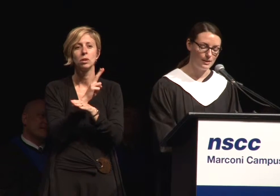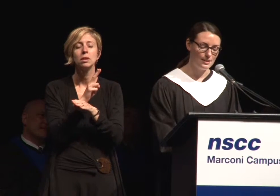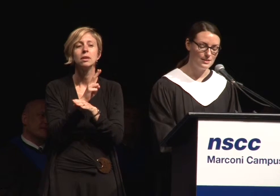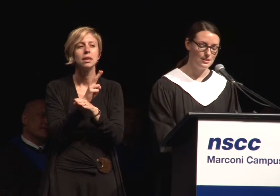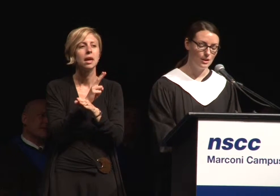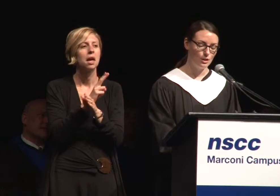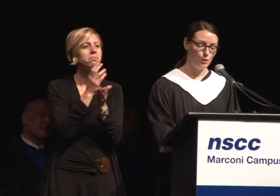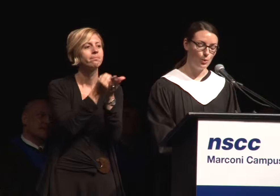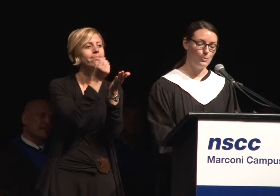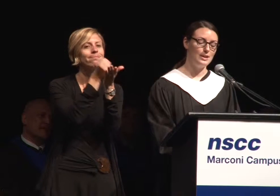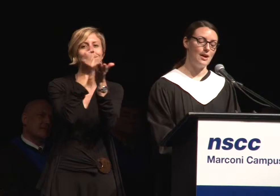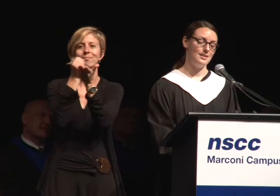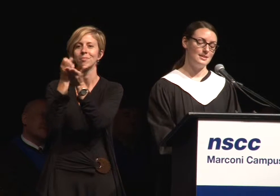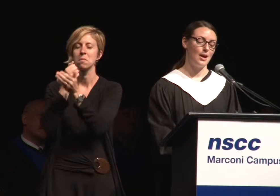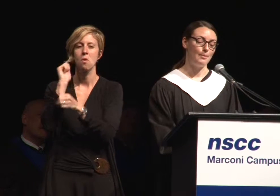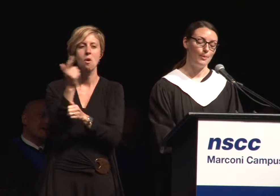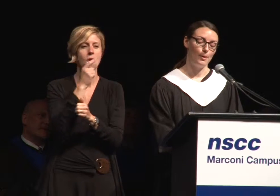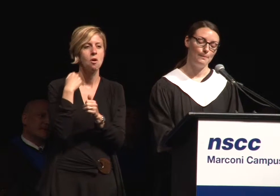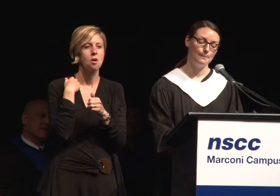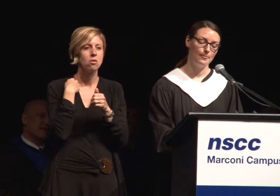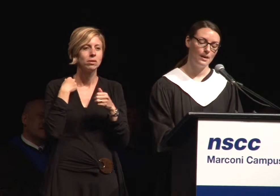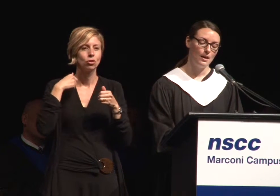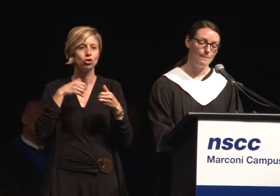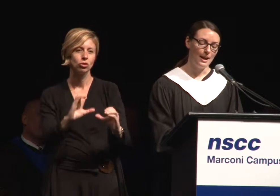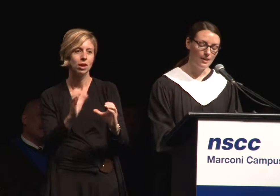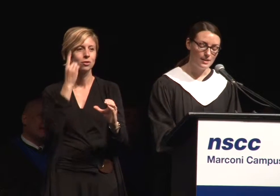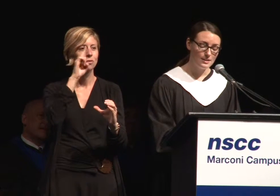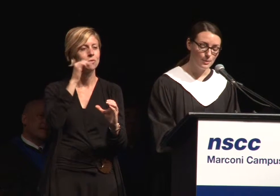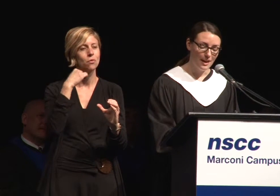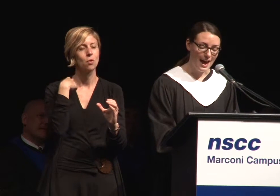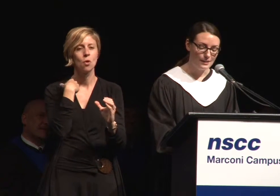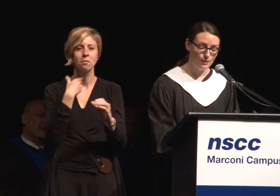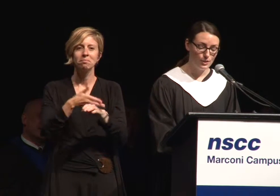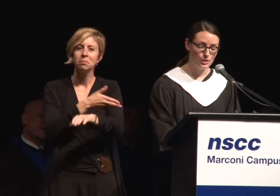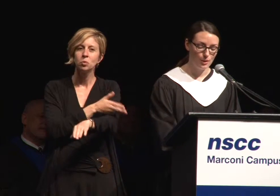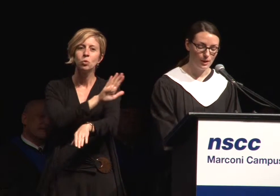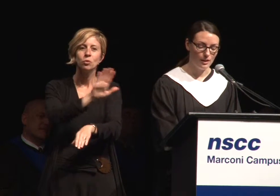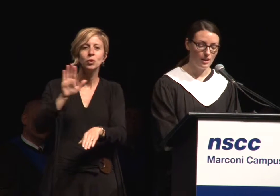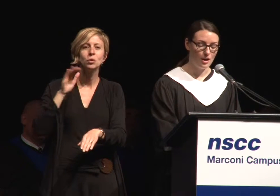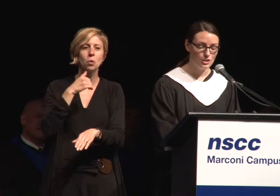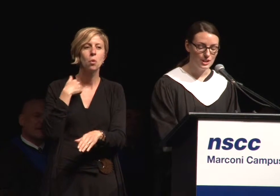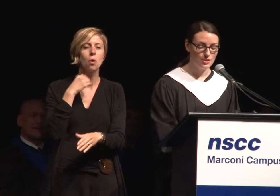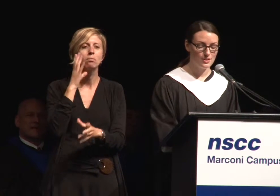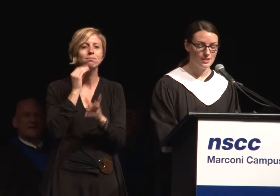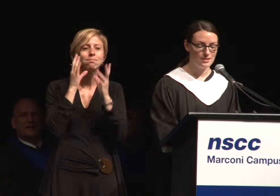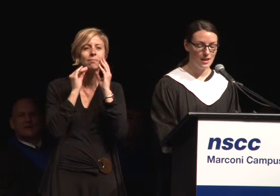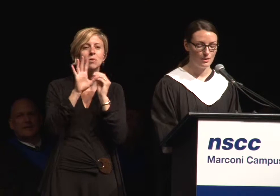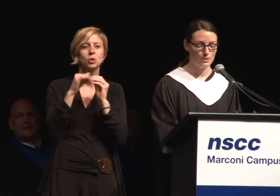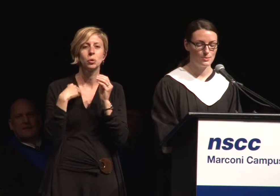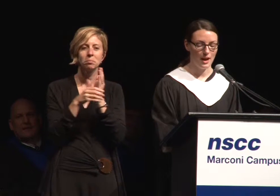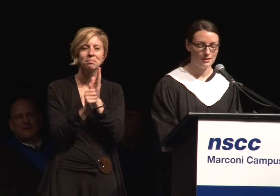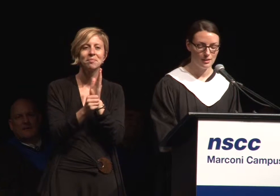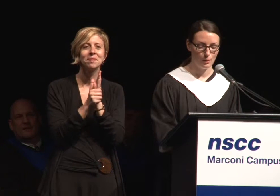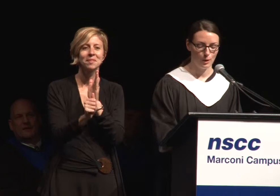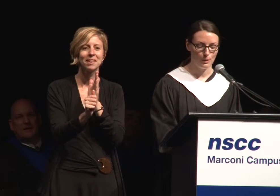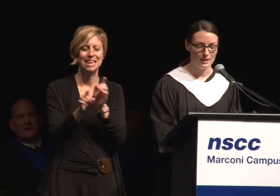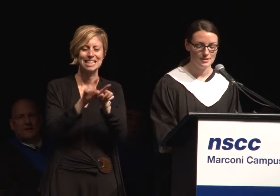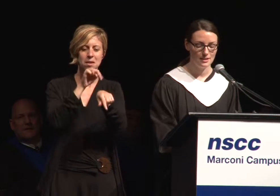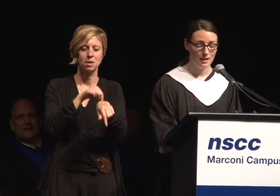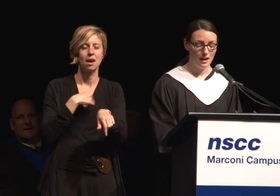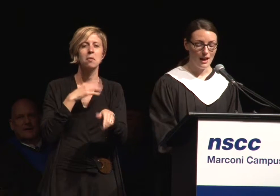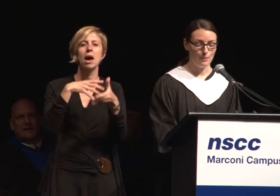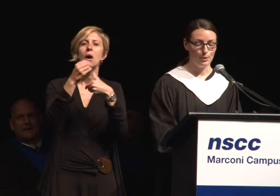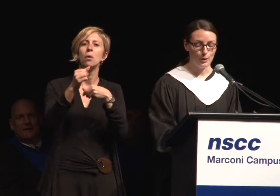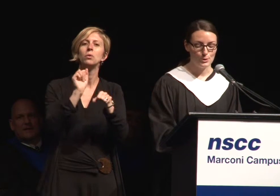your abilities, you will be unstoppable. Pair this with actively showing conscientiousness and respect in the